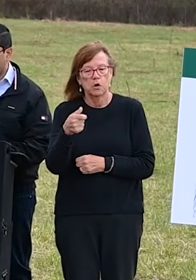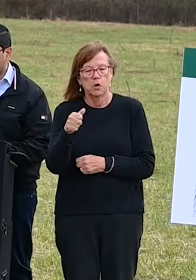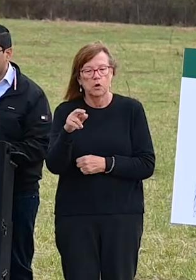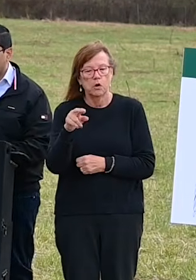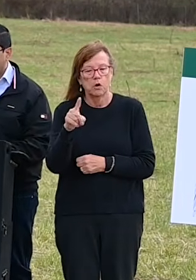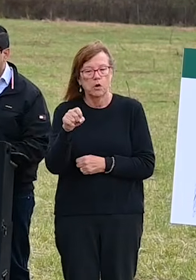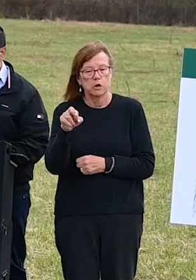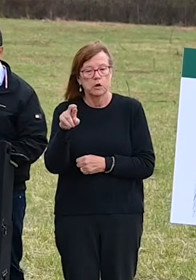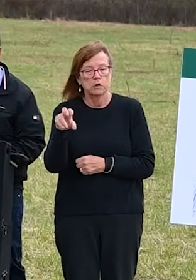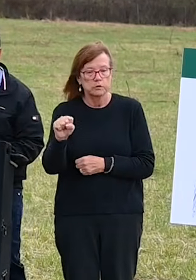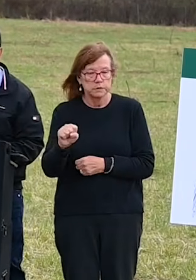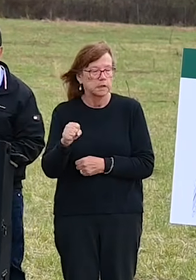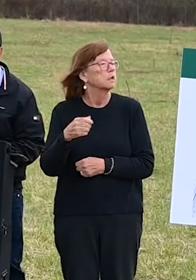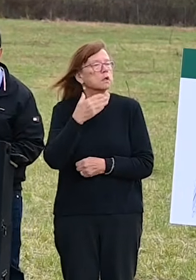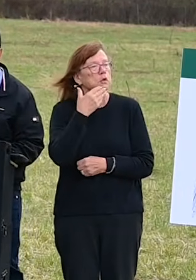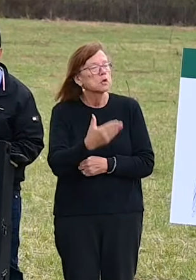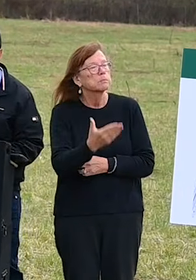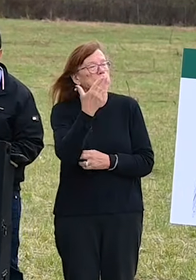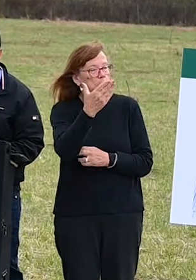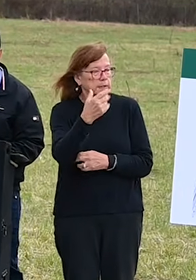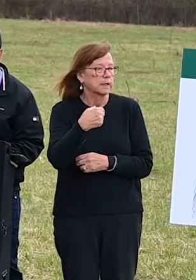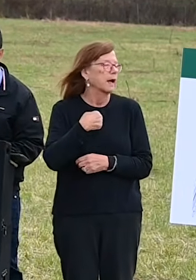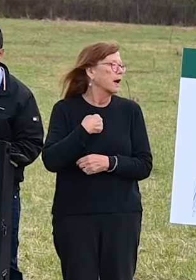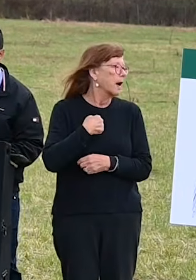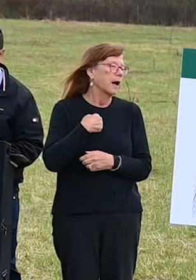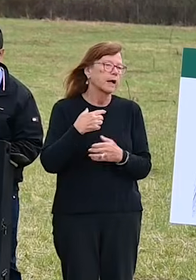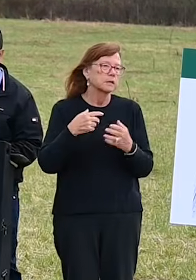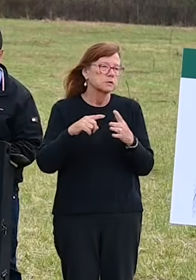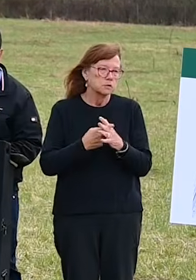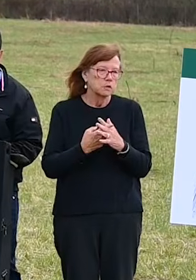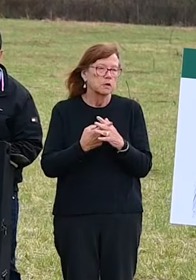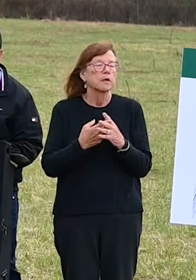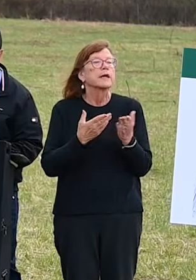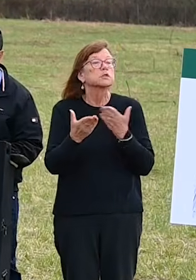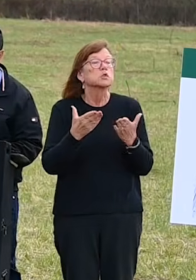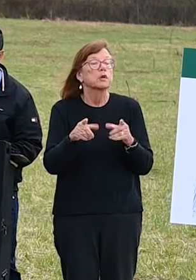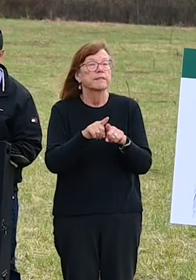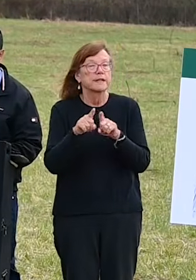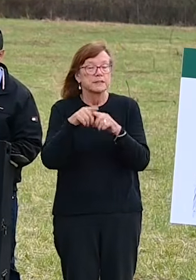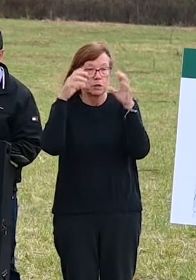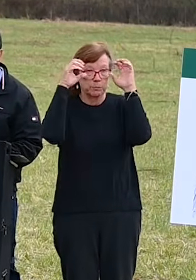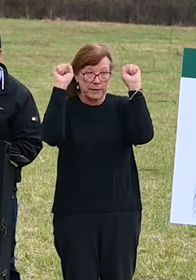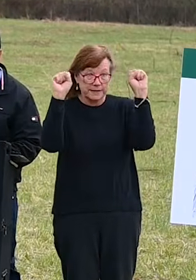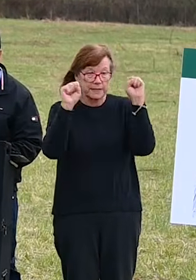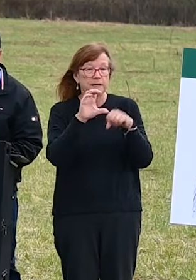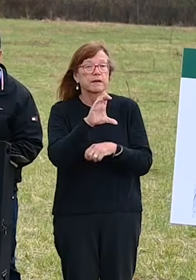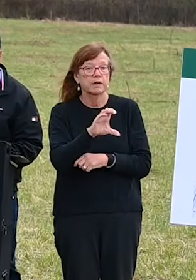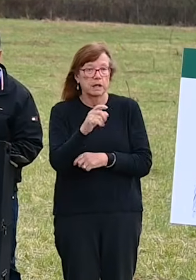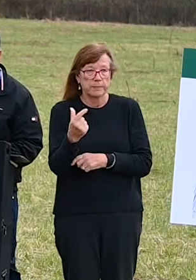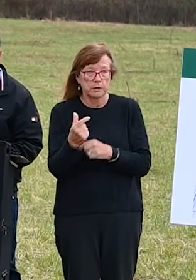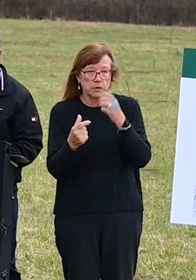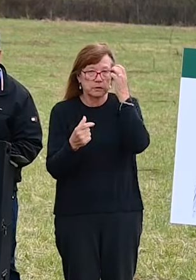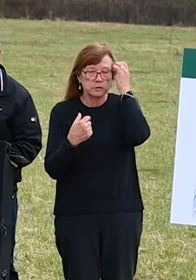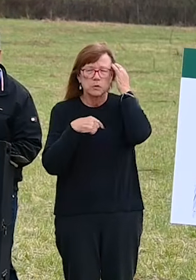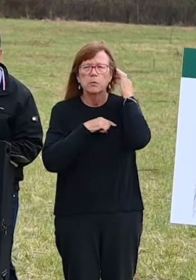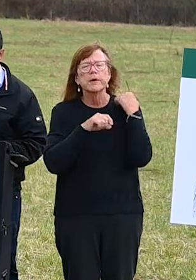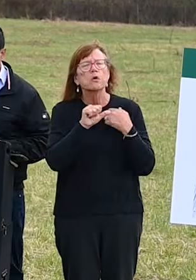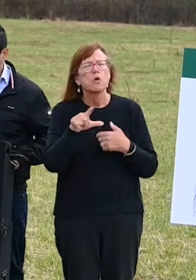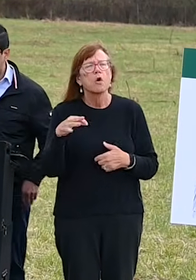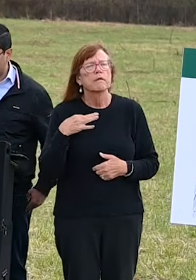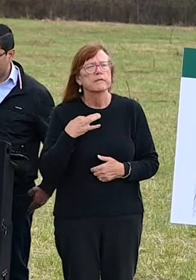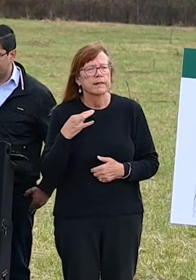Good morning, everyone. My name is Amod Bide, and I serve as the president of Columbia Gardeners. We're an all-volunteer